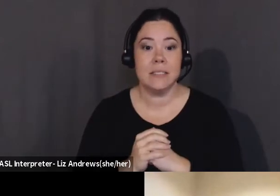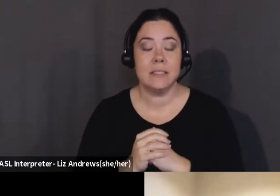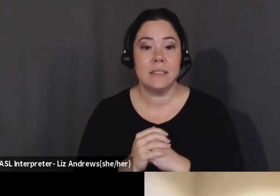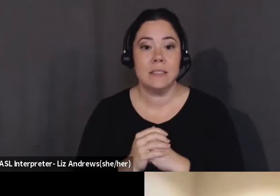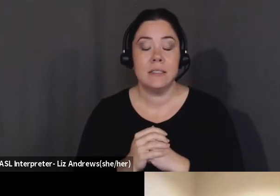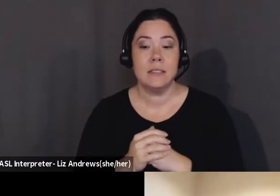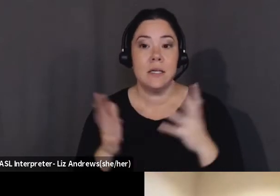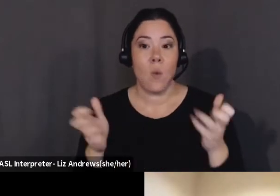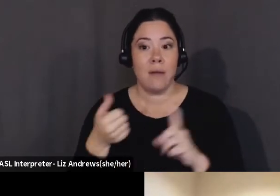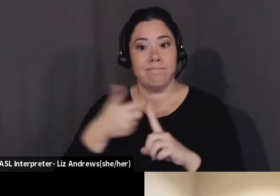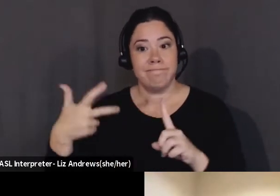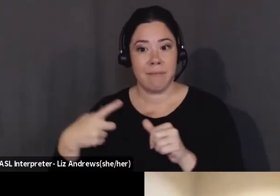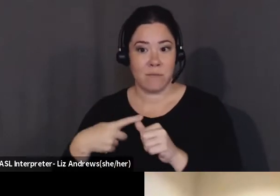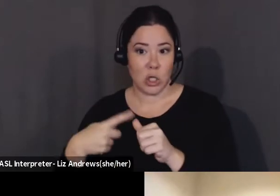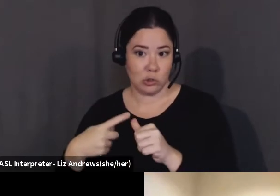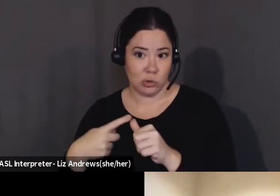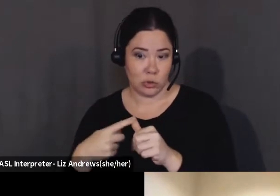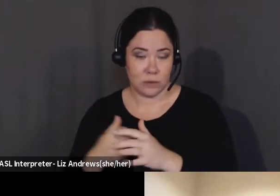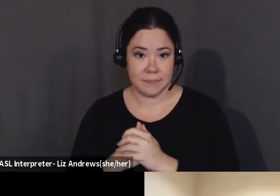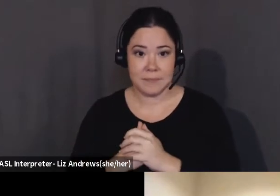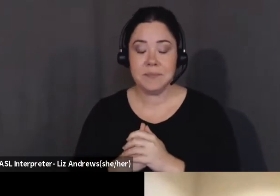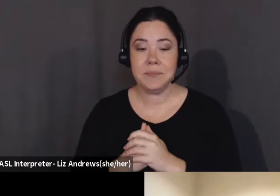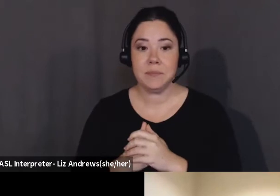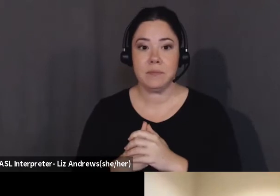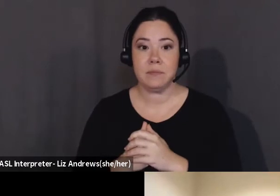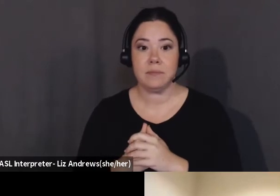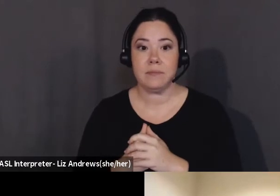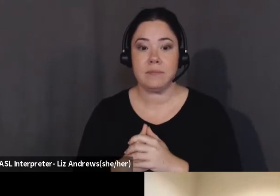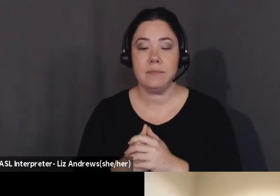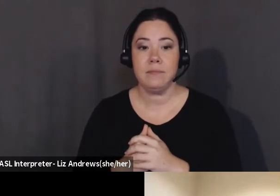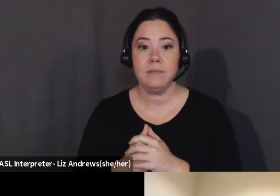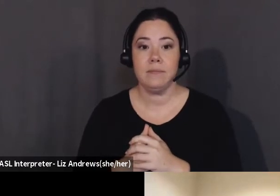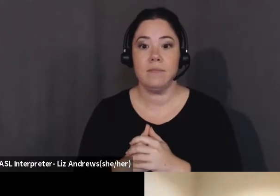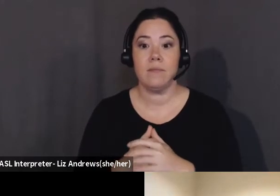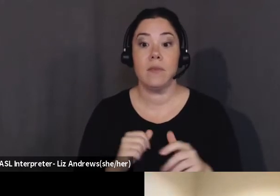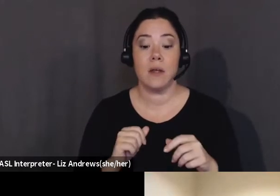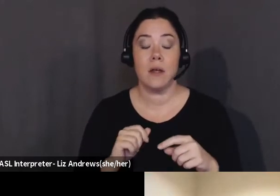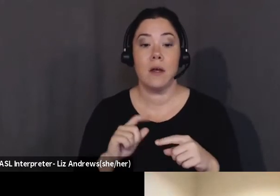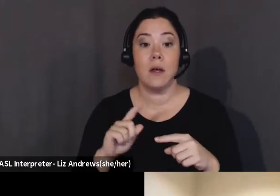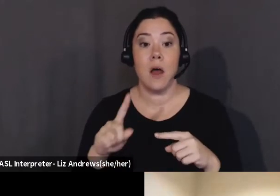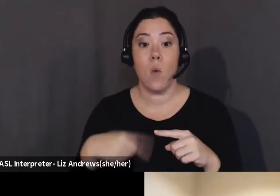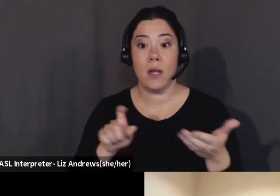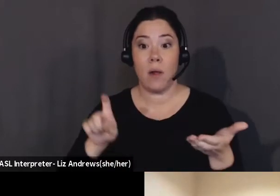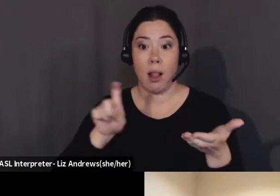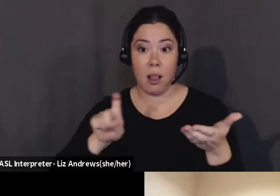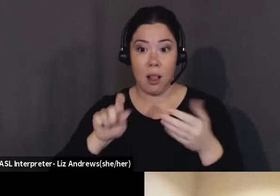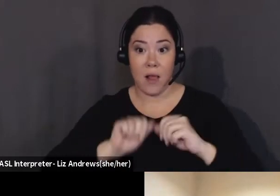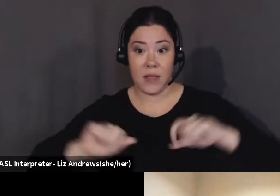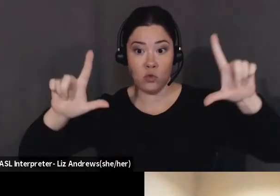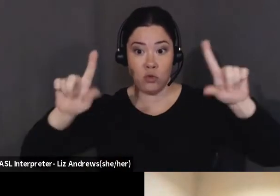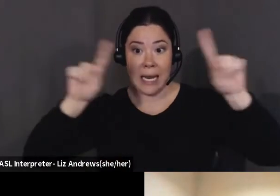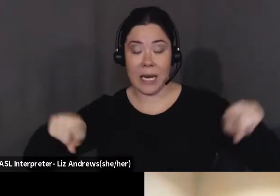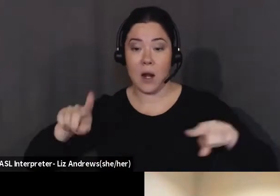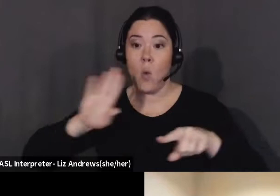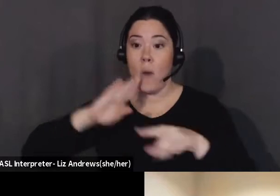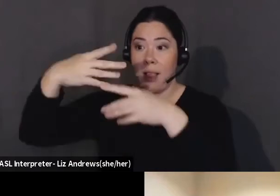housekeeping items before we get started today. First, when you scroll over the screen, a menu bar